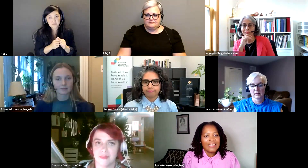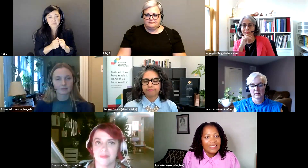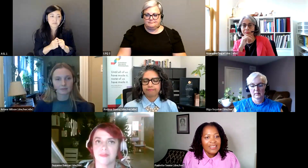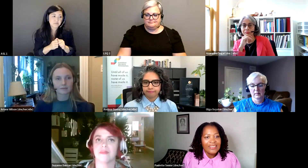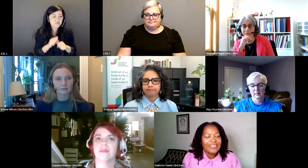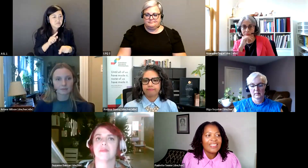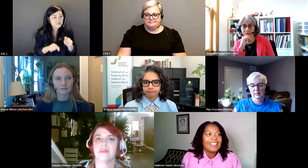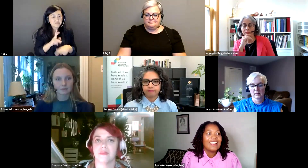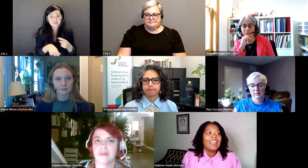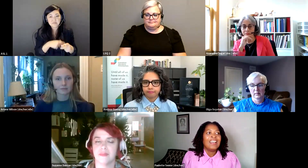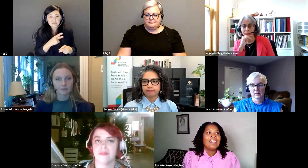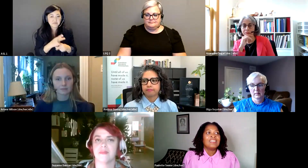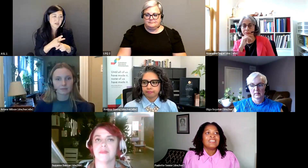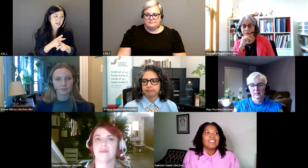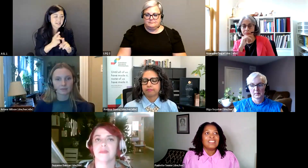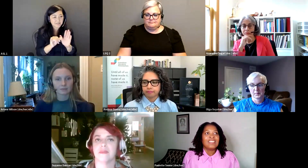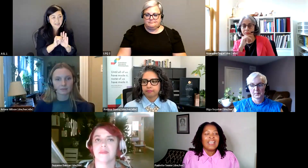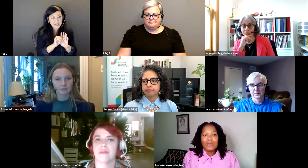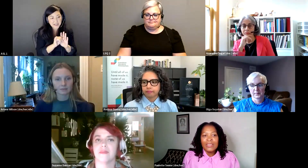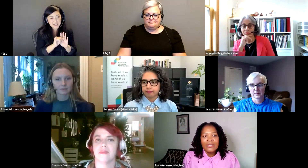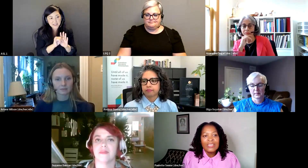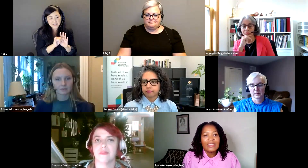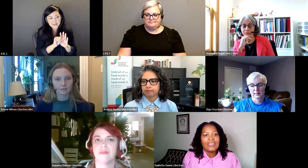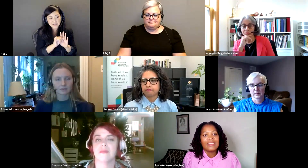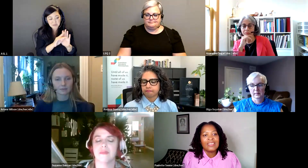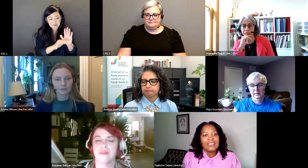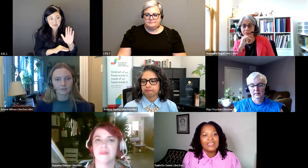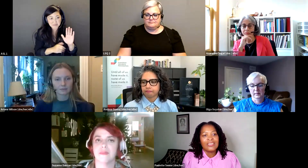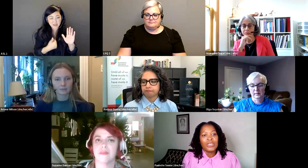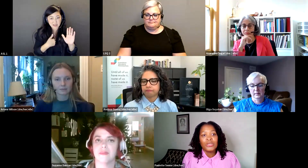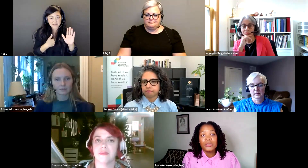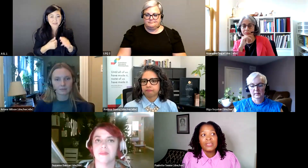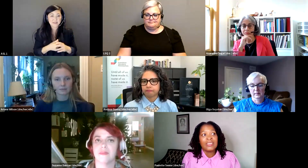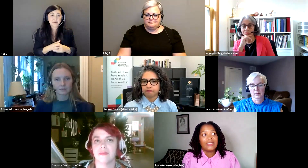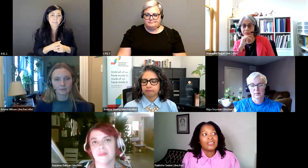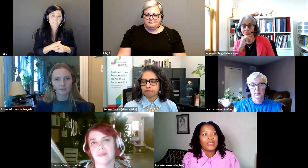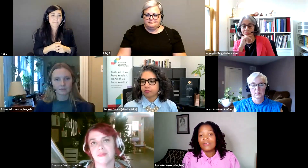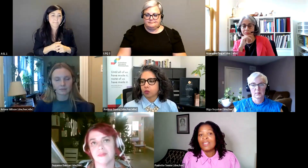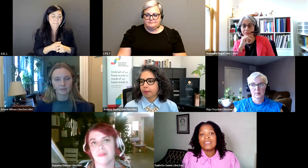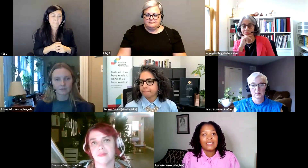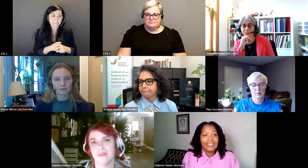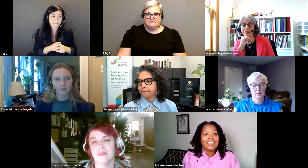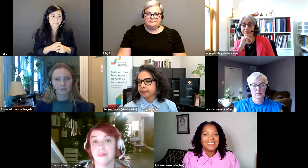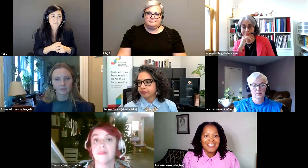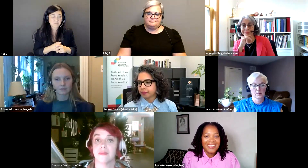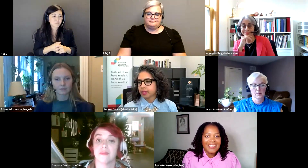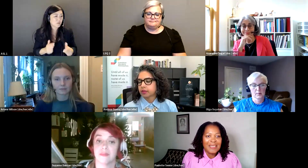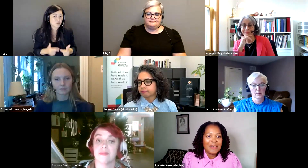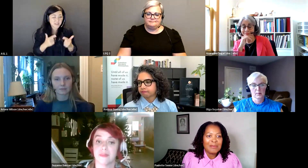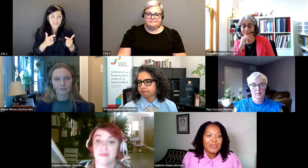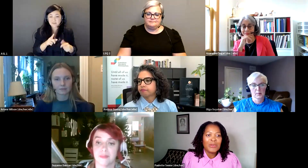of identities, and we live in a structurally stratified